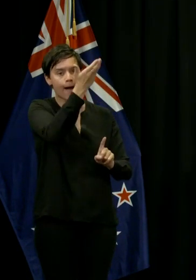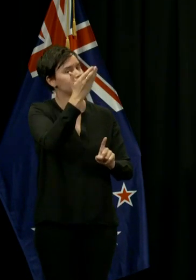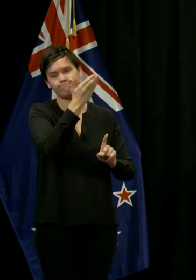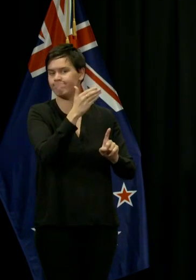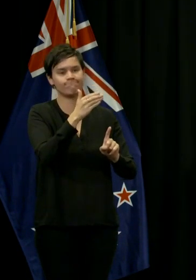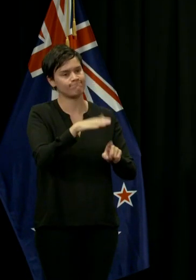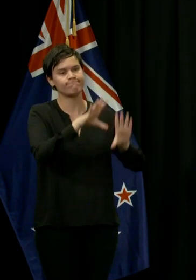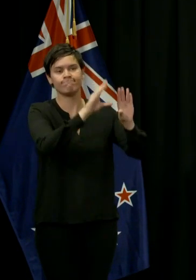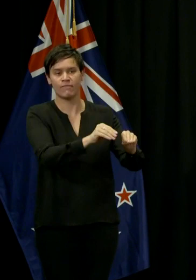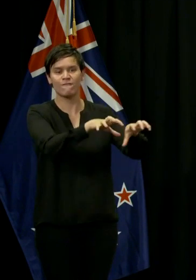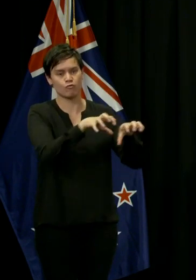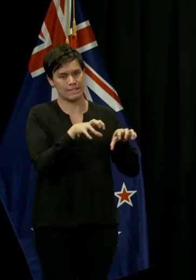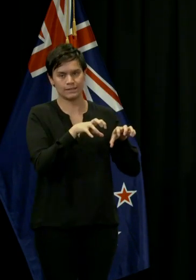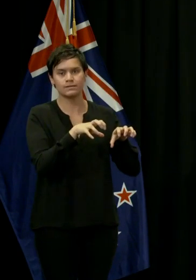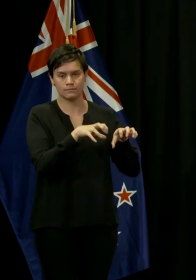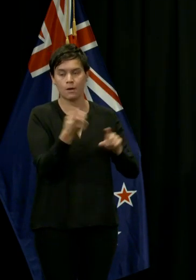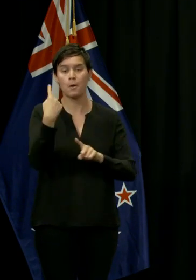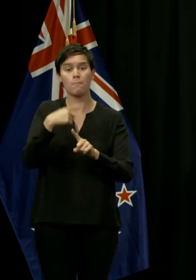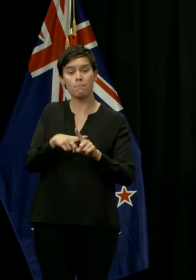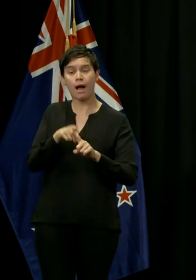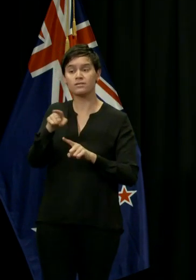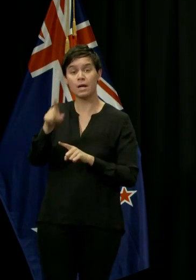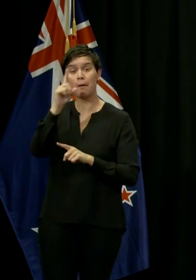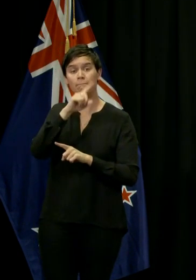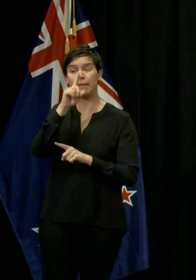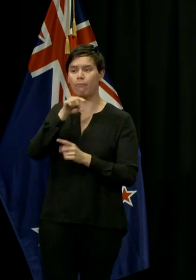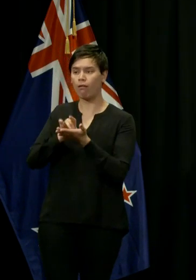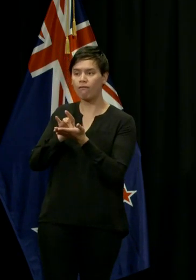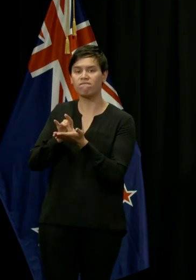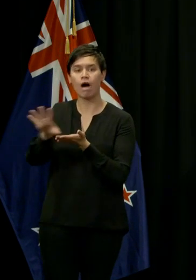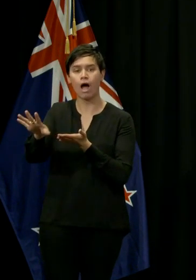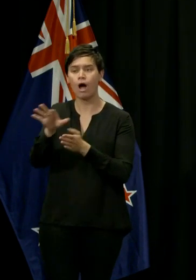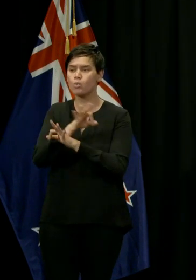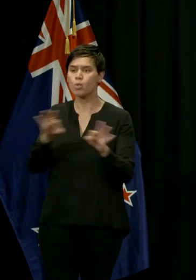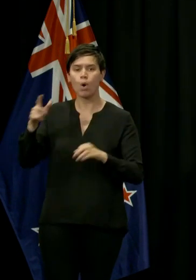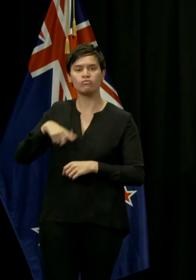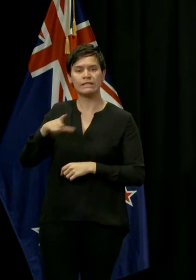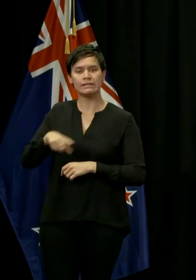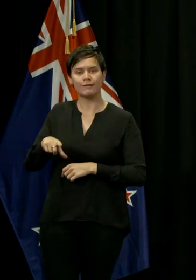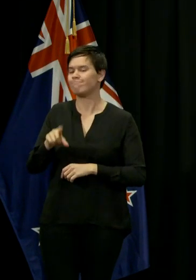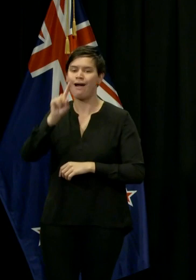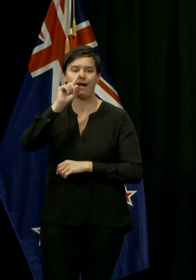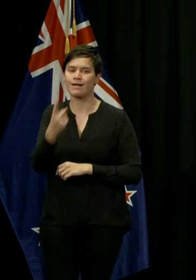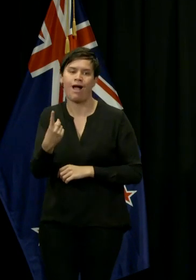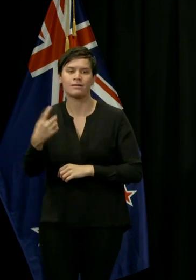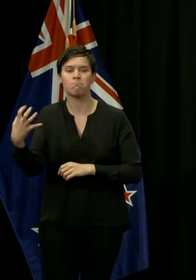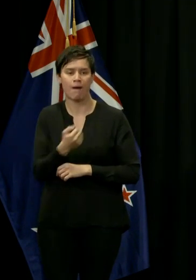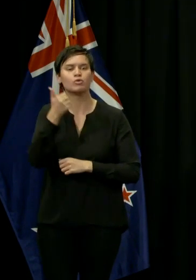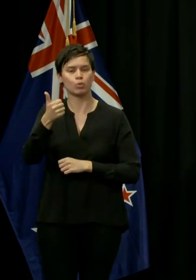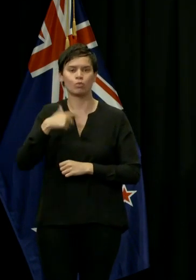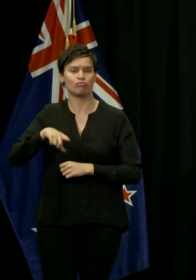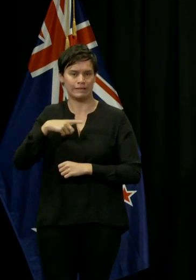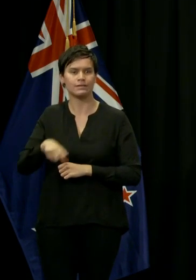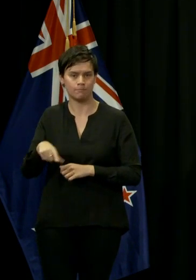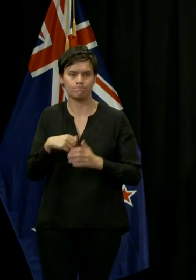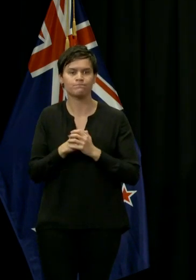extend no-cause terminations to protect people during this difficult time. We'll release more details of how we will operationalise